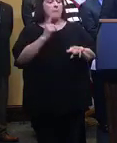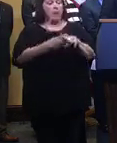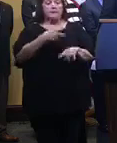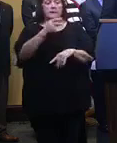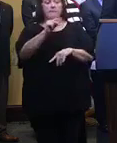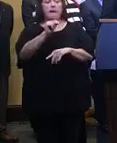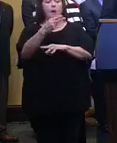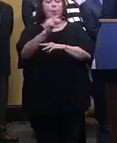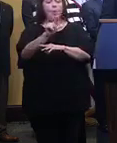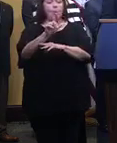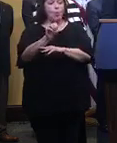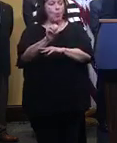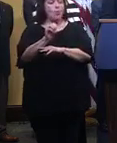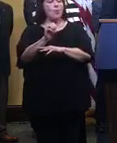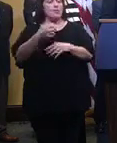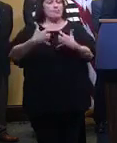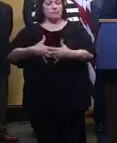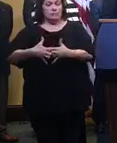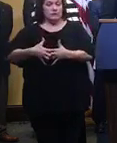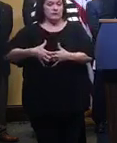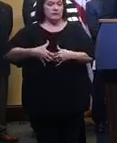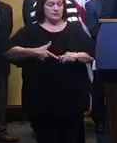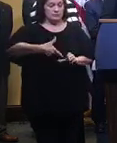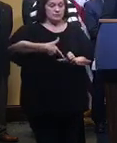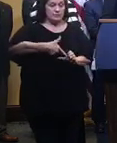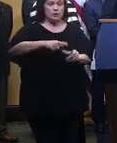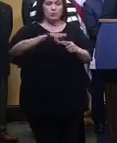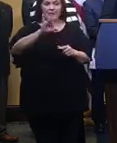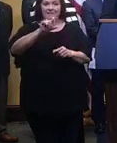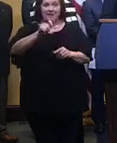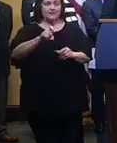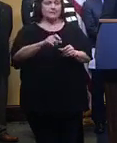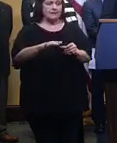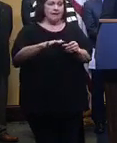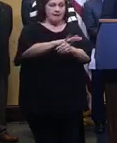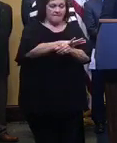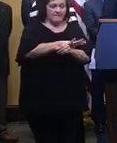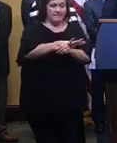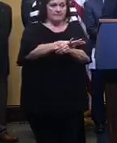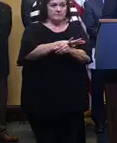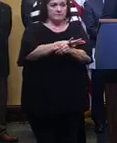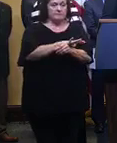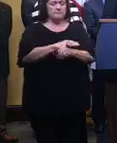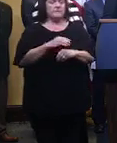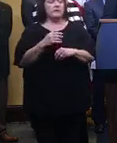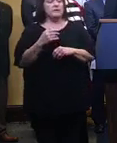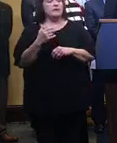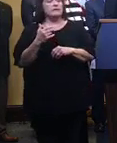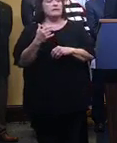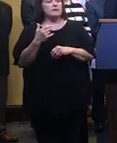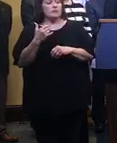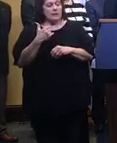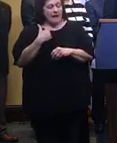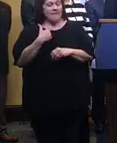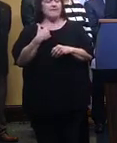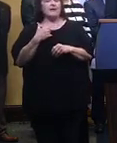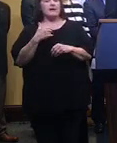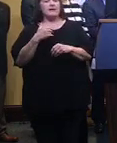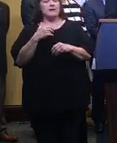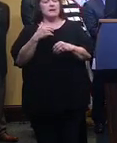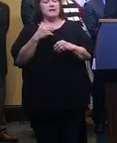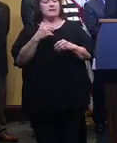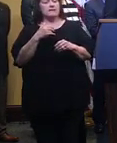a huge problem to all urban environments. Unusually, to New Orleans, we have a subsidence problem. And